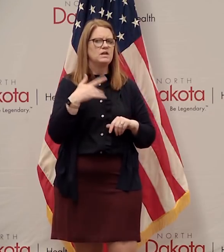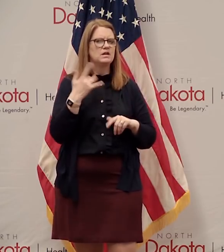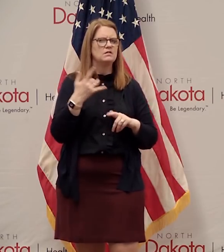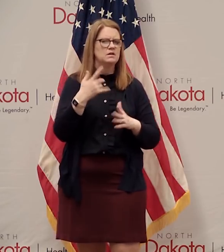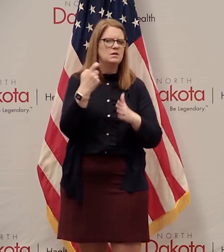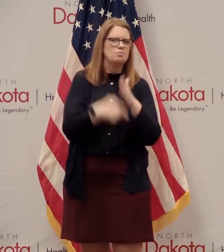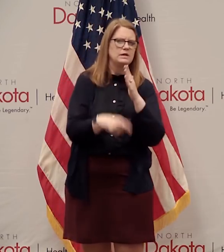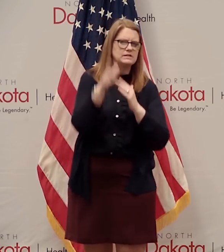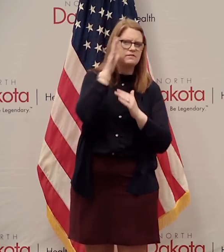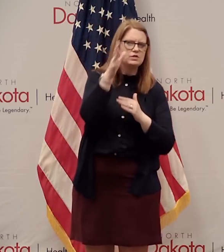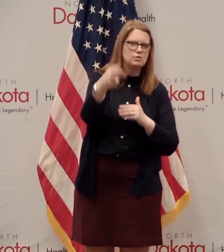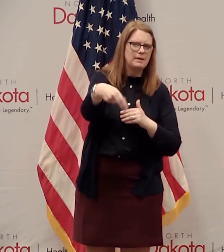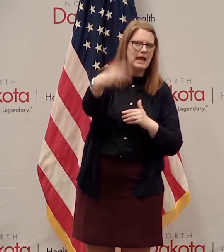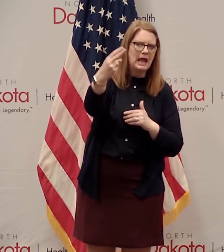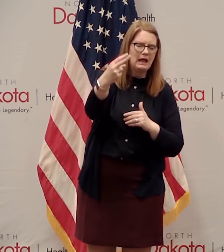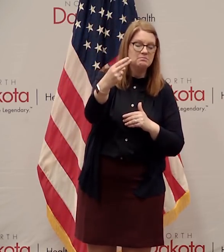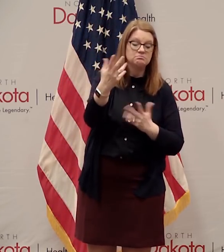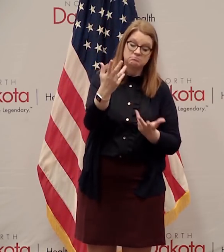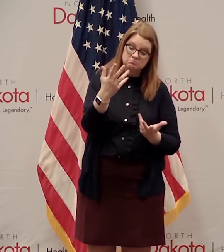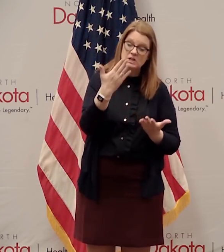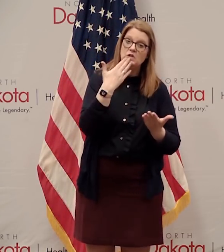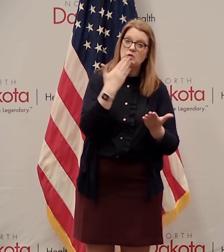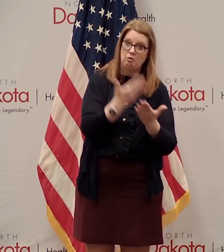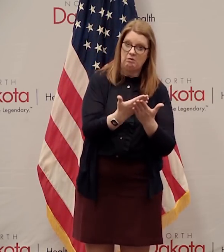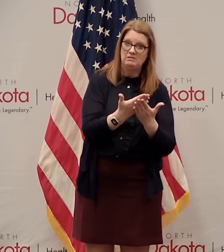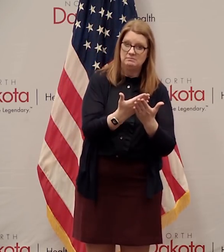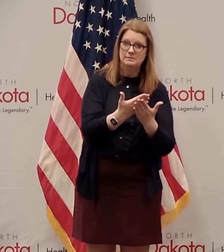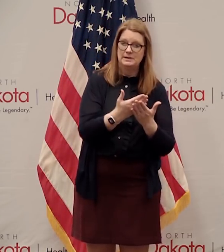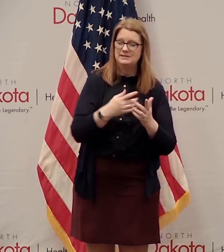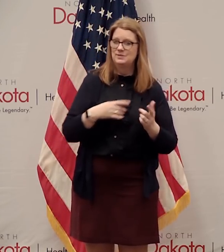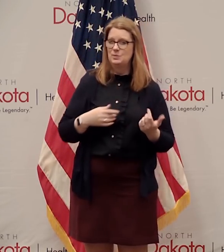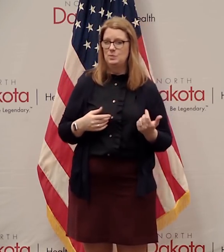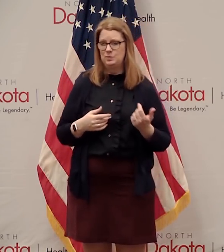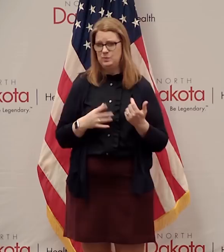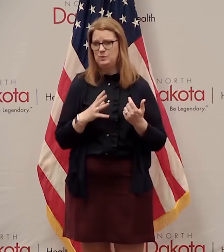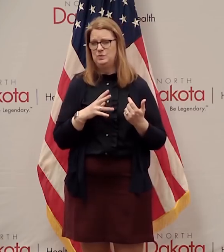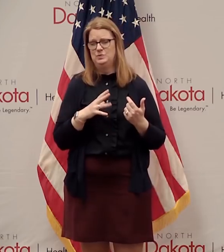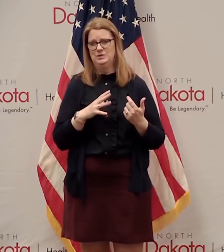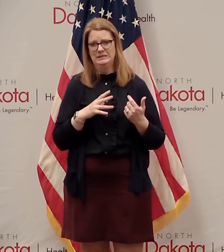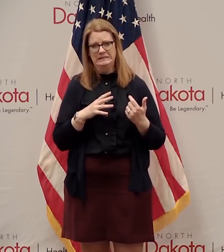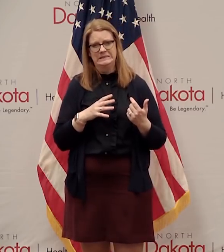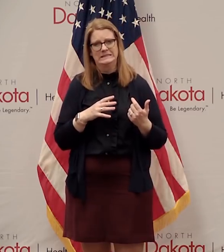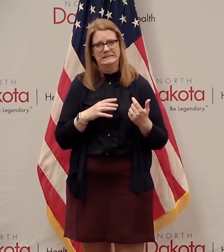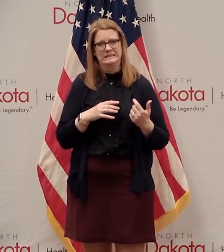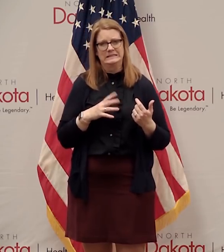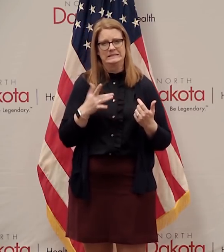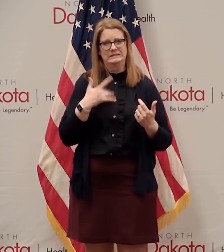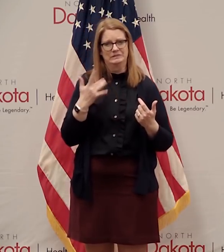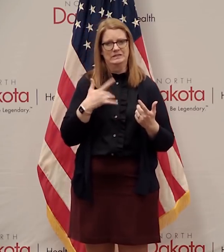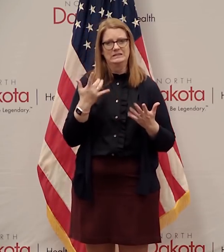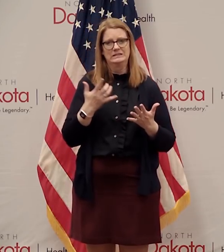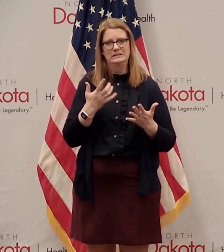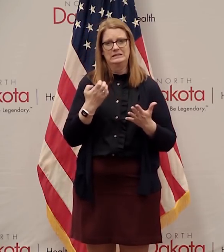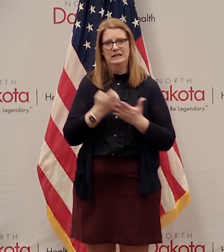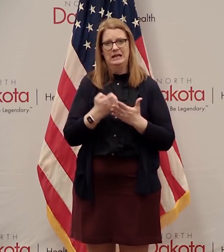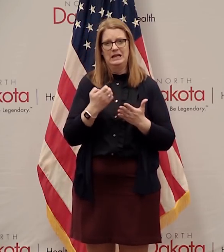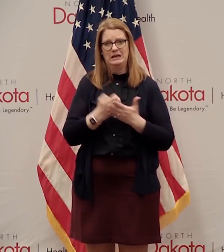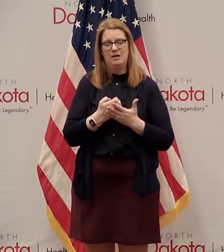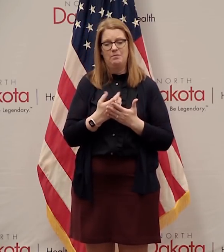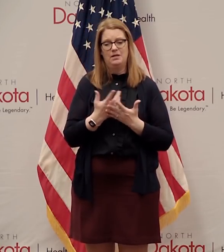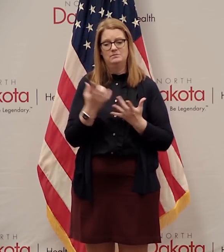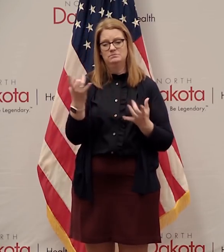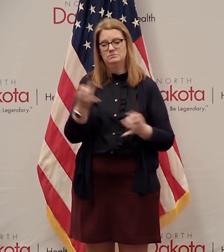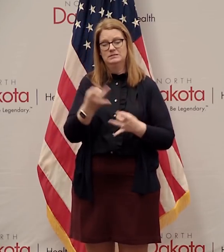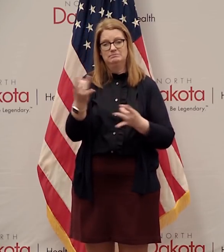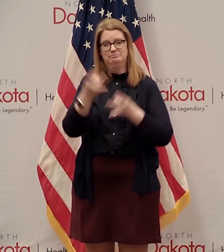it is now. That's a good thing, but still, for the moment, this feels a little bit like economic Armageddon